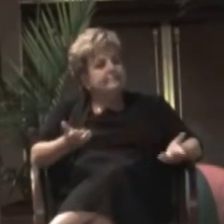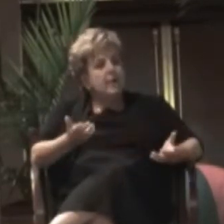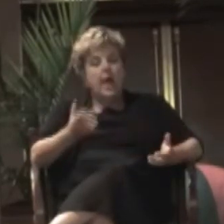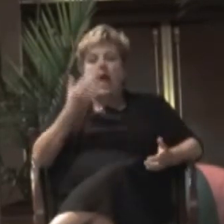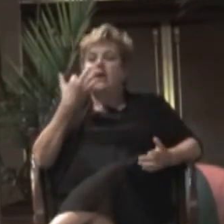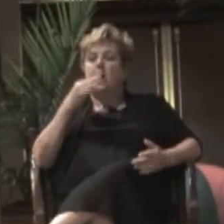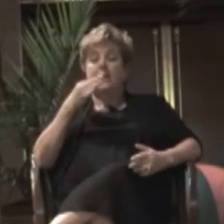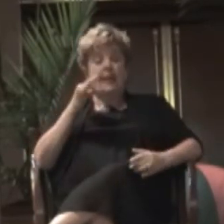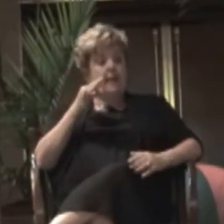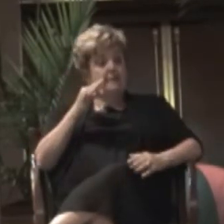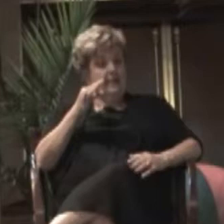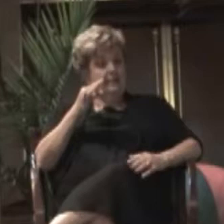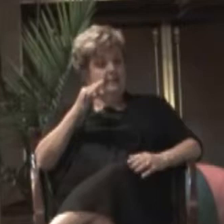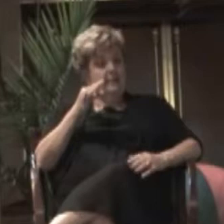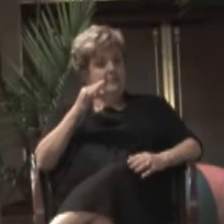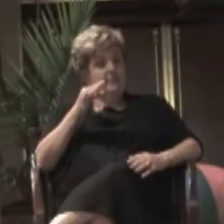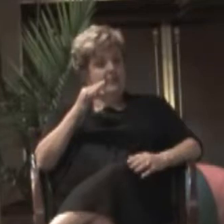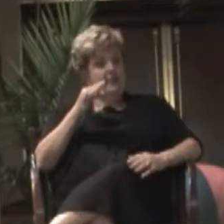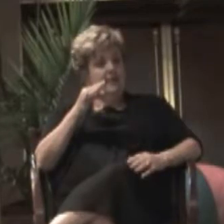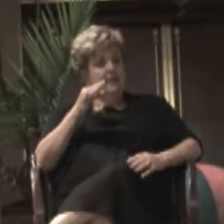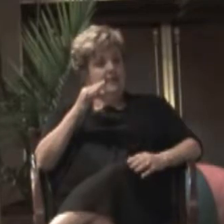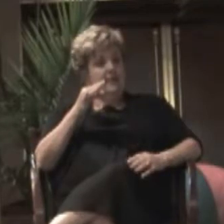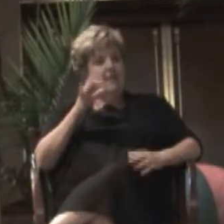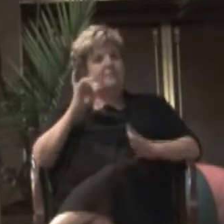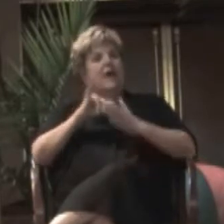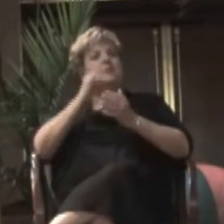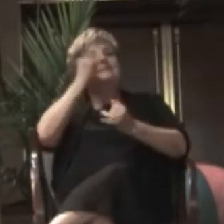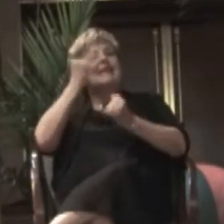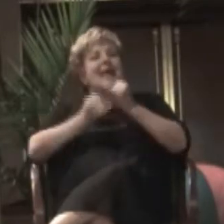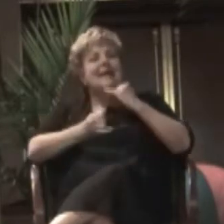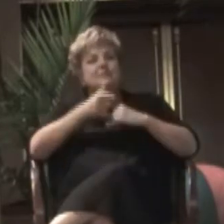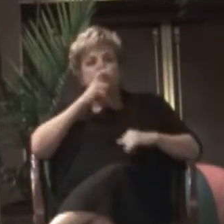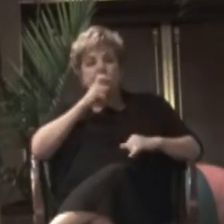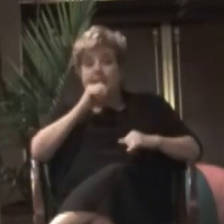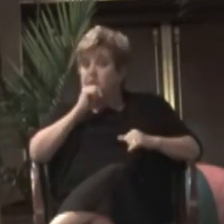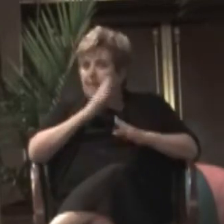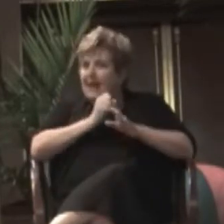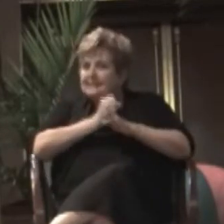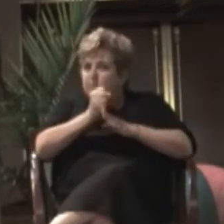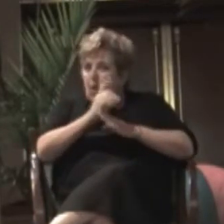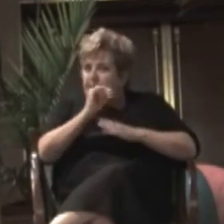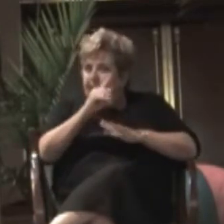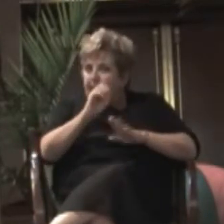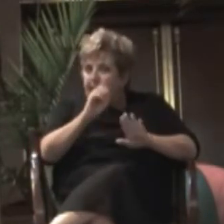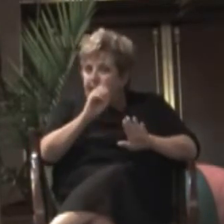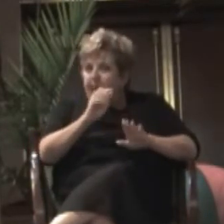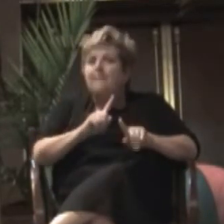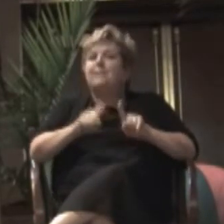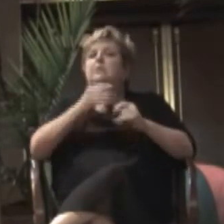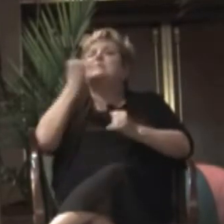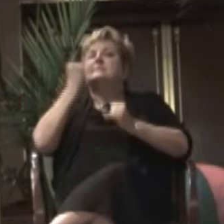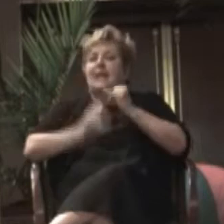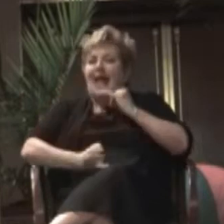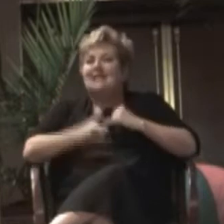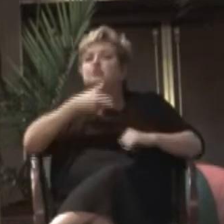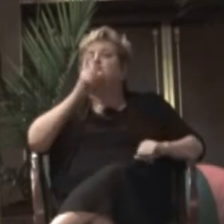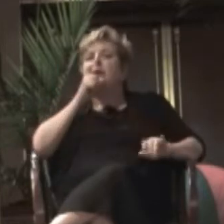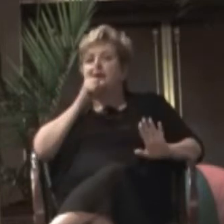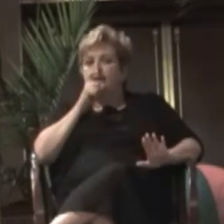last drink. That's not my sobriety date, that's the last drink I took. But that had little to do with recovery. That just